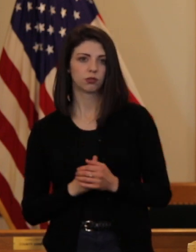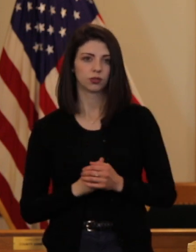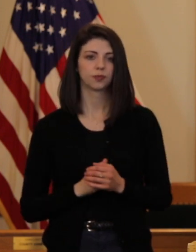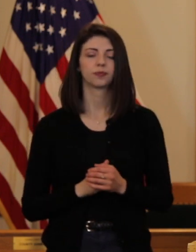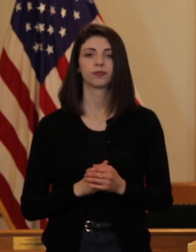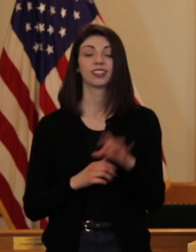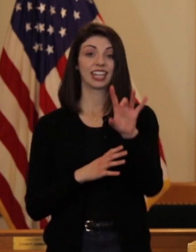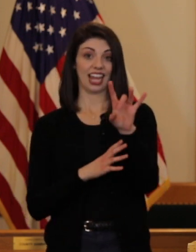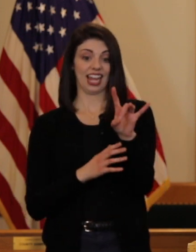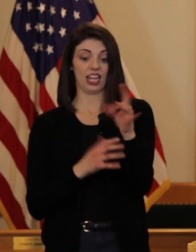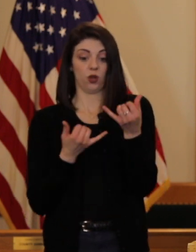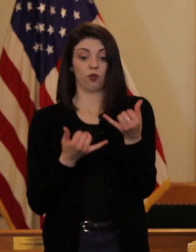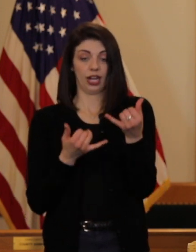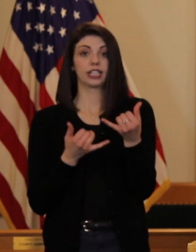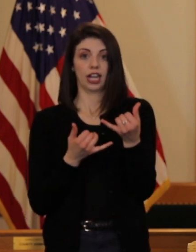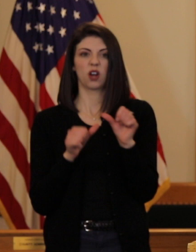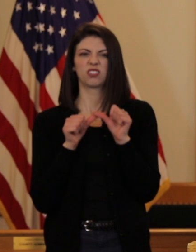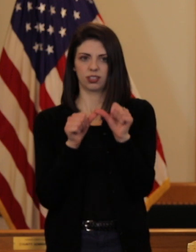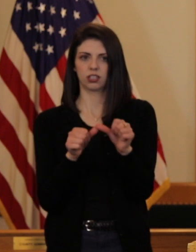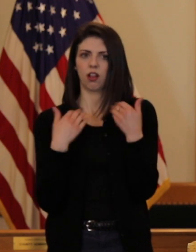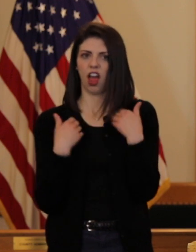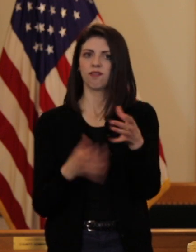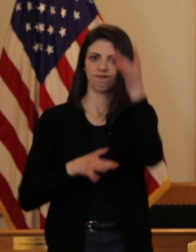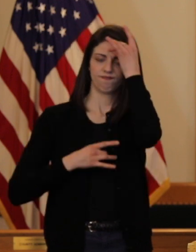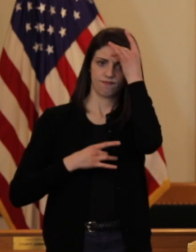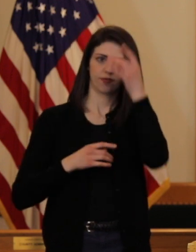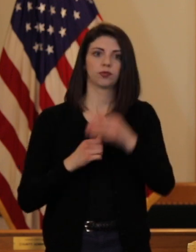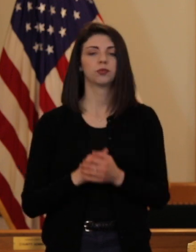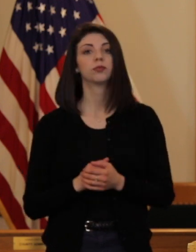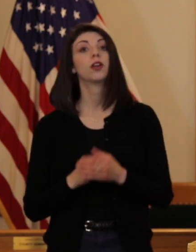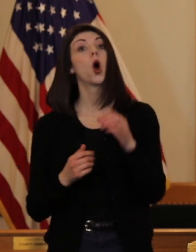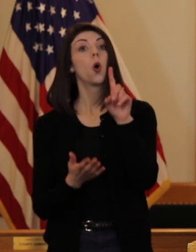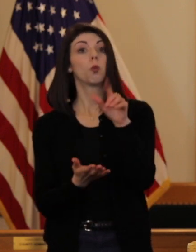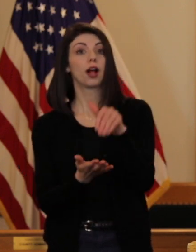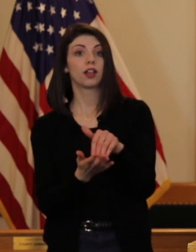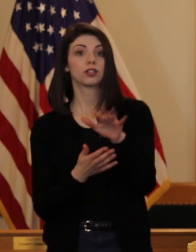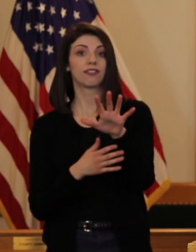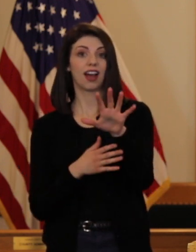8 active cases of COVID-19 currently. We've received